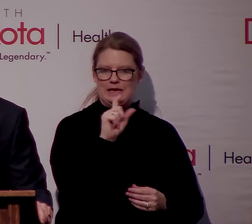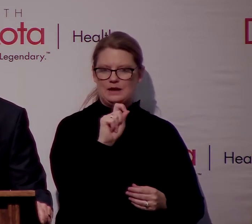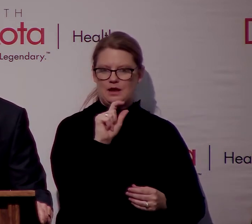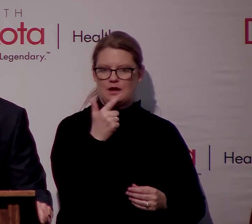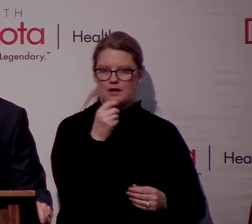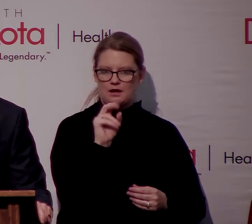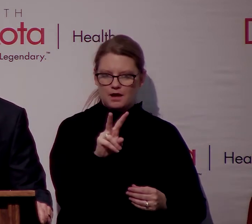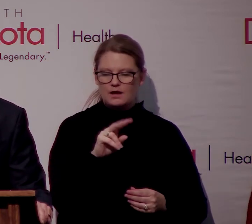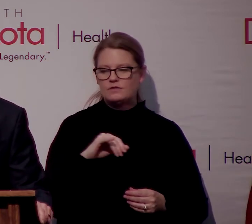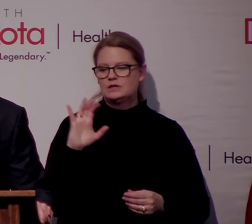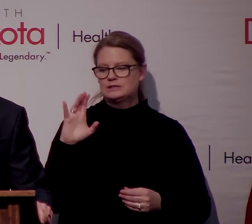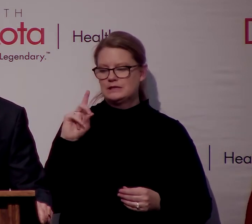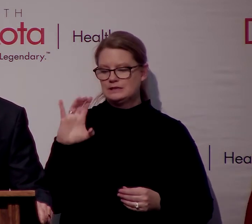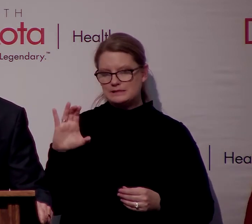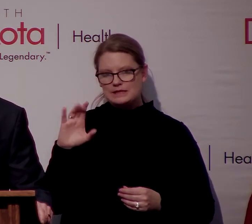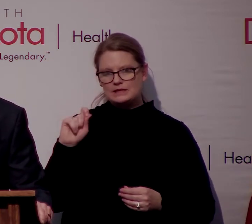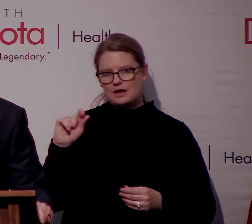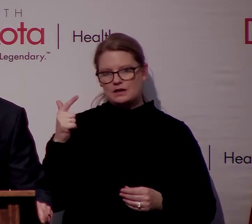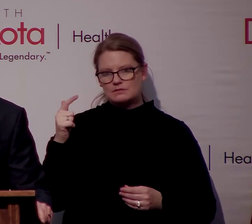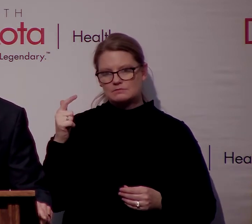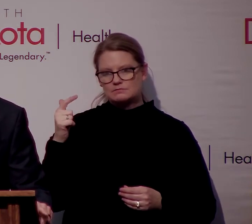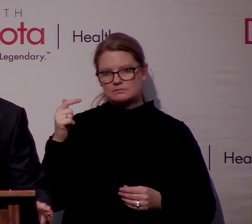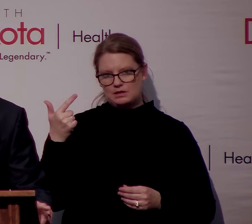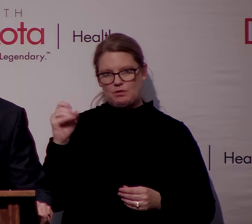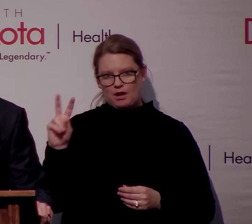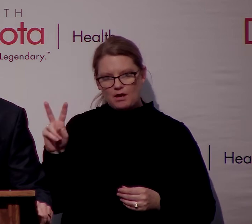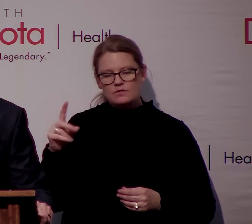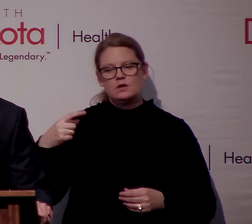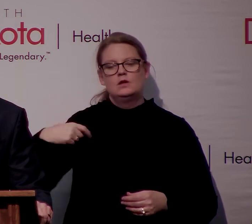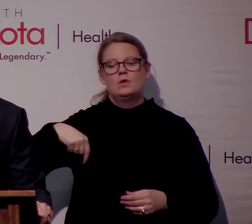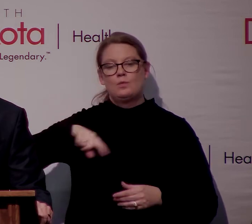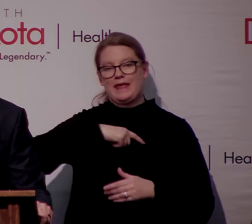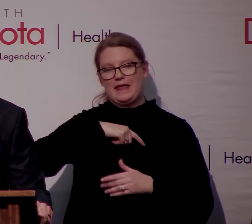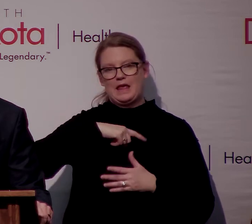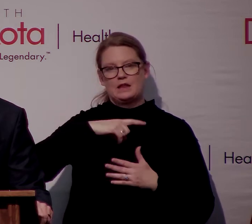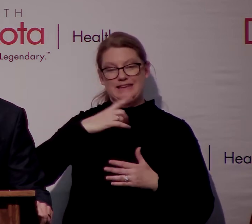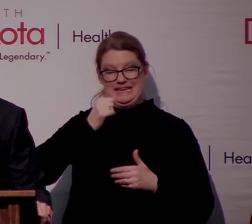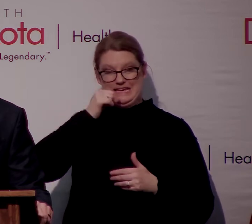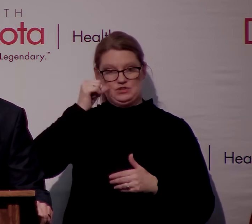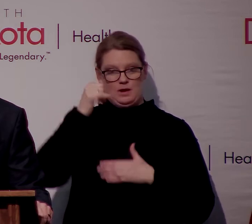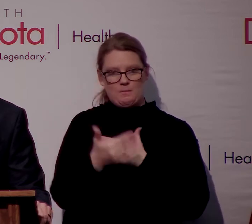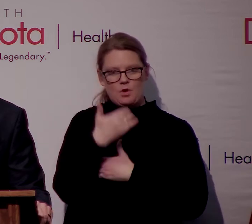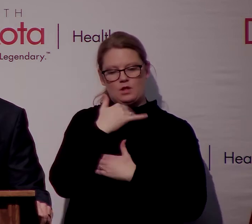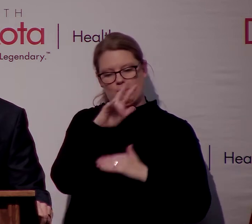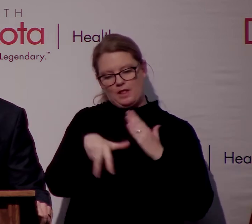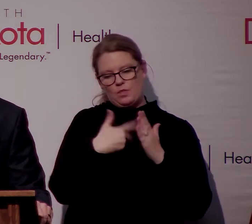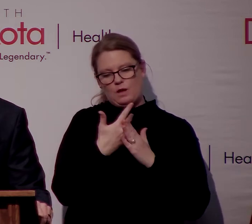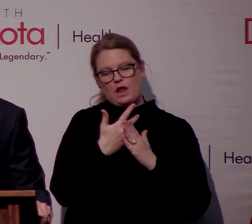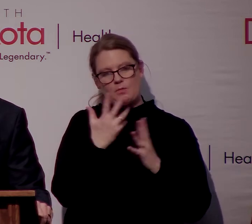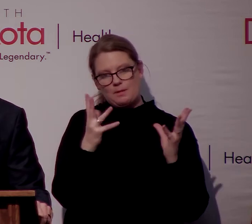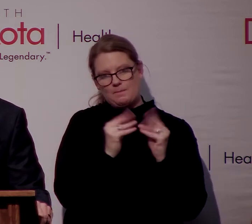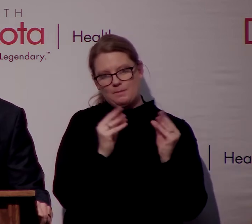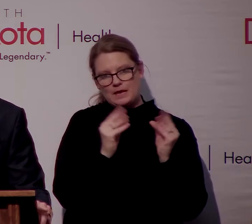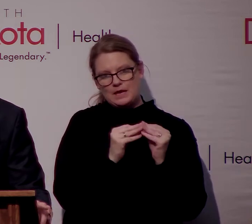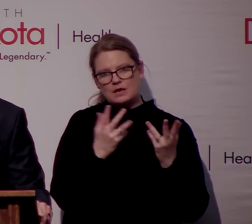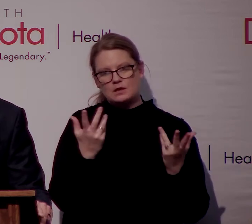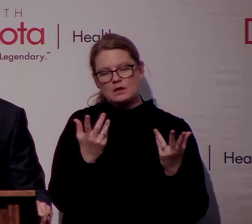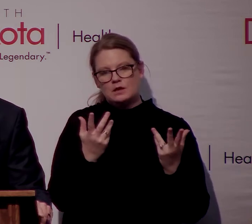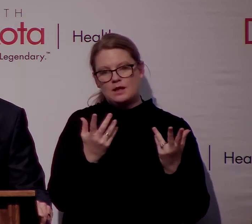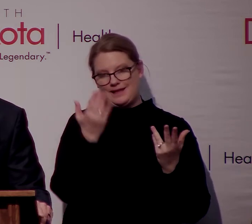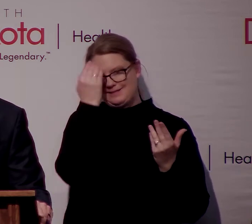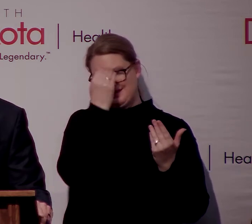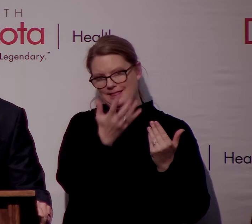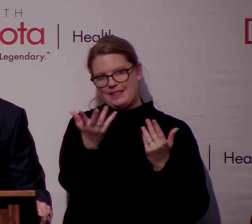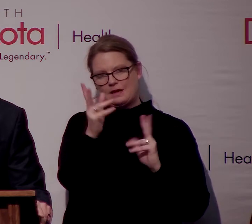cdc.gov or coronavirus.gov. We know we had a 3-hour meeting yesterday morning. And I just want to let citizens know